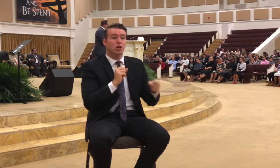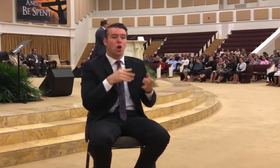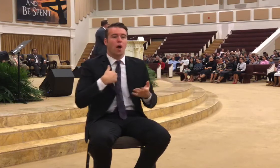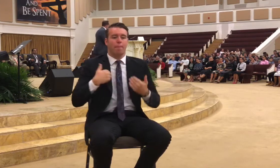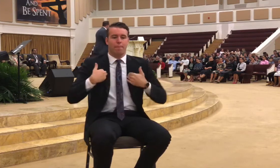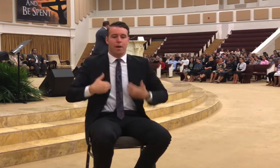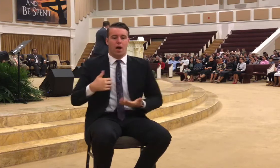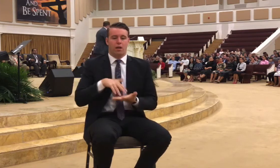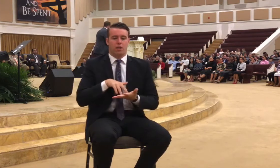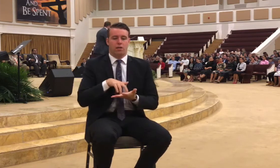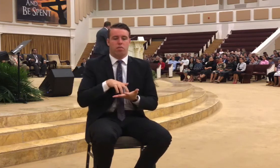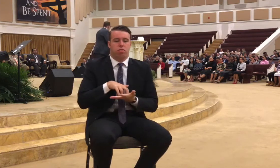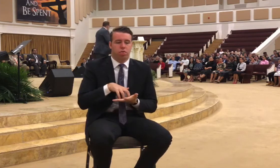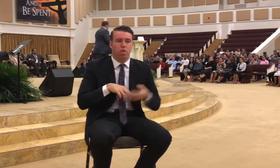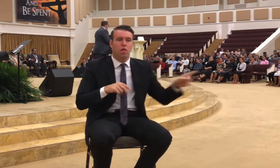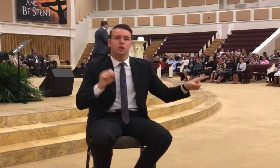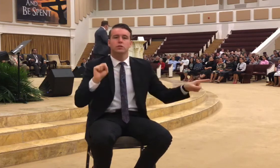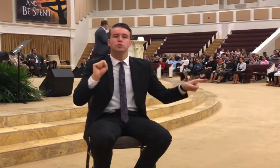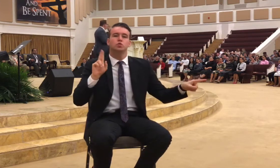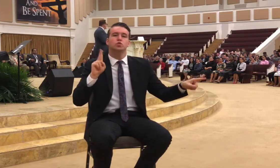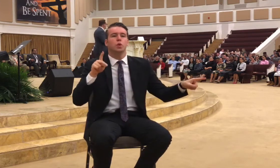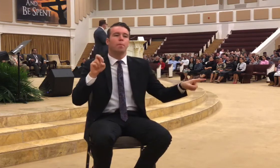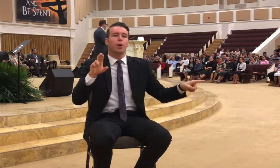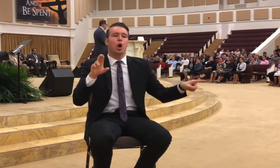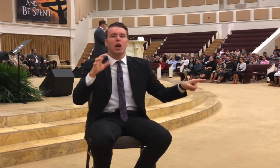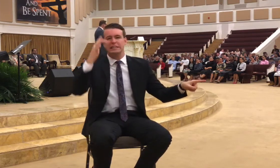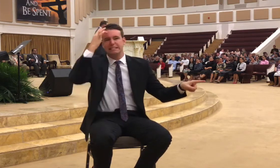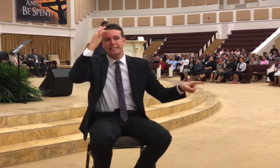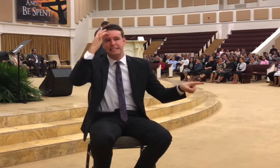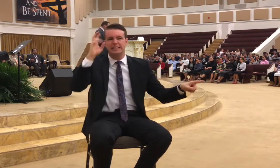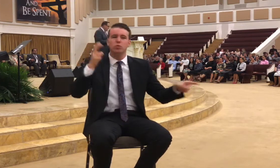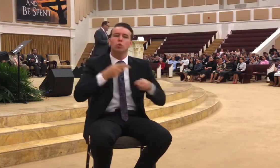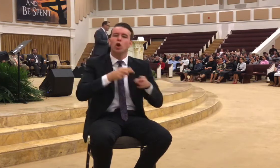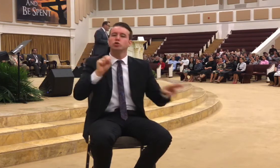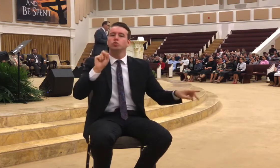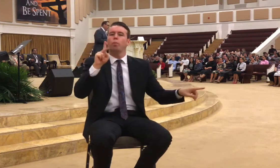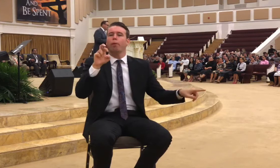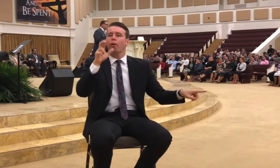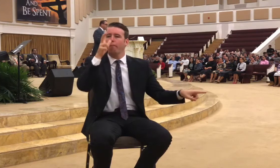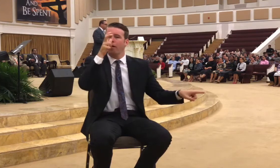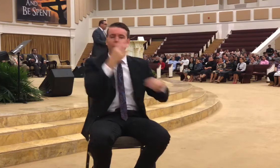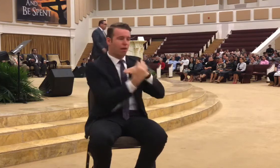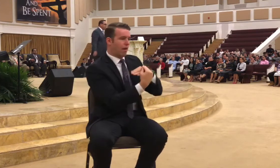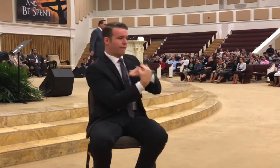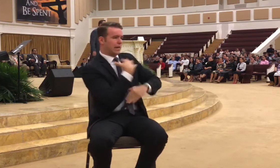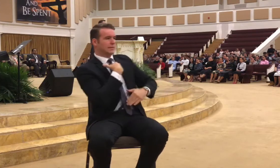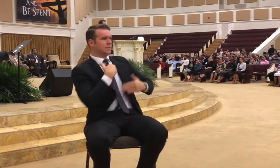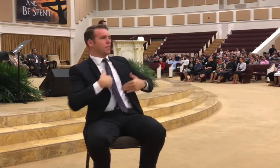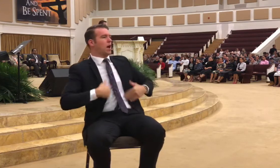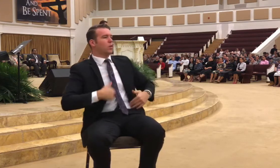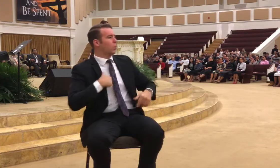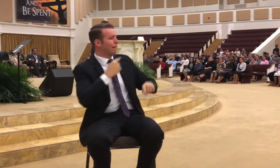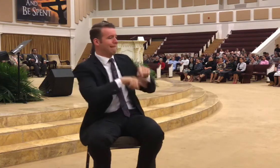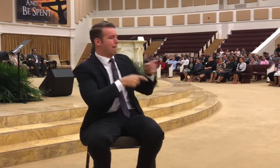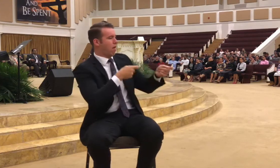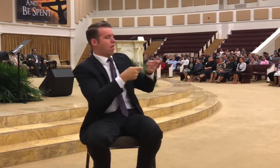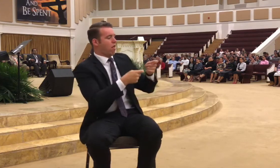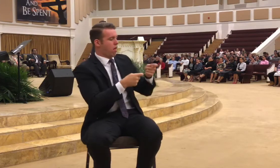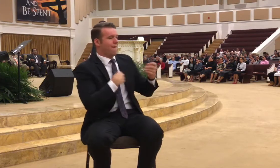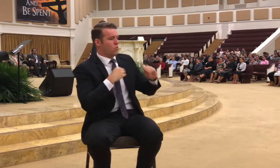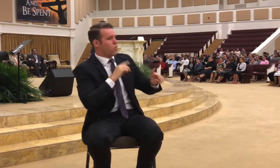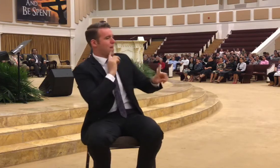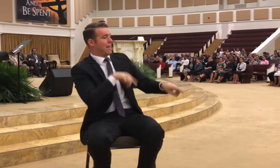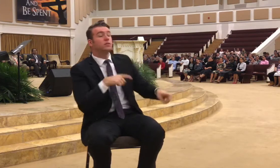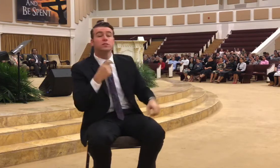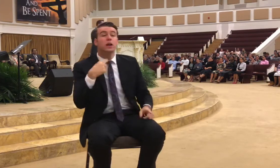new superbugs or super diseases that are going to affect the body to which we don't have answers. I'm